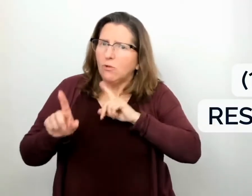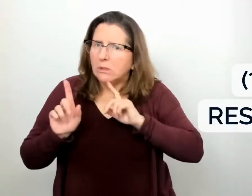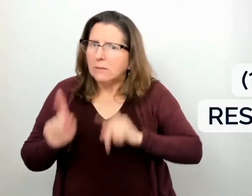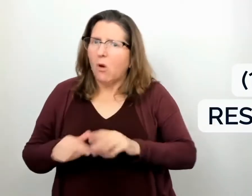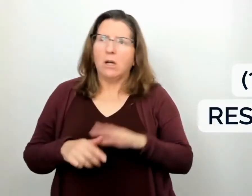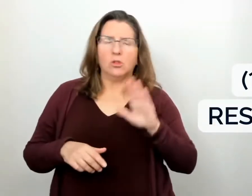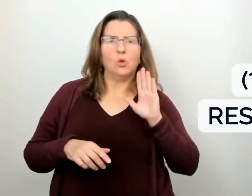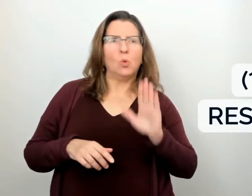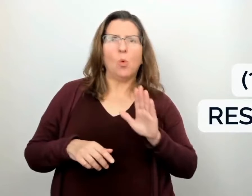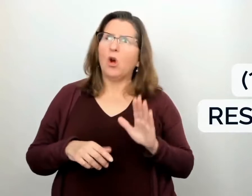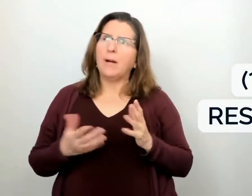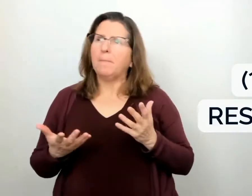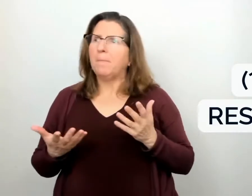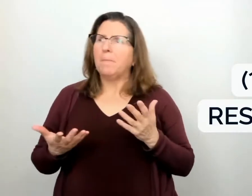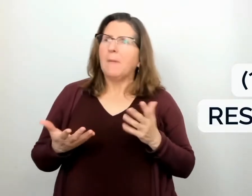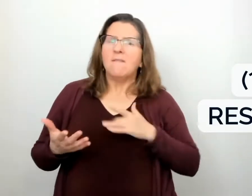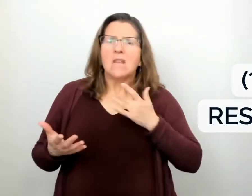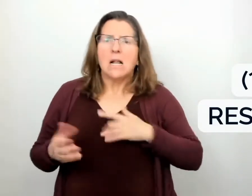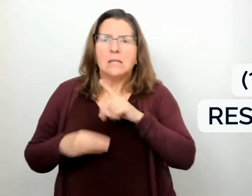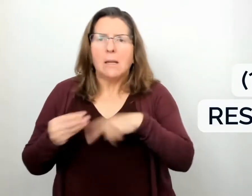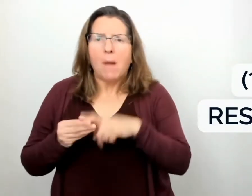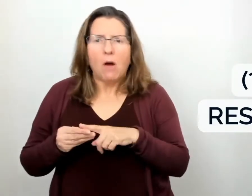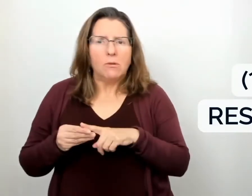you have an emotional response? What are your feelings